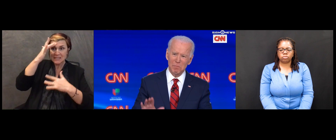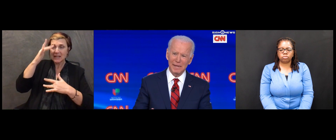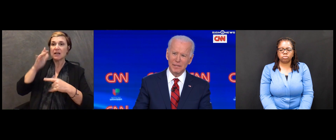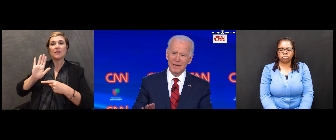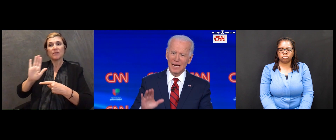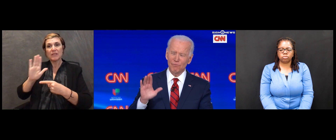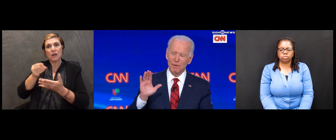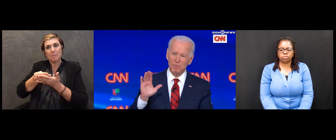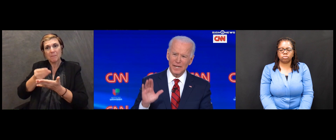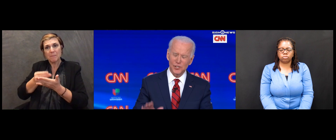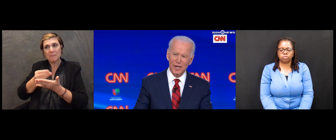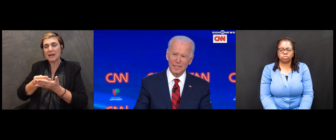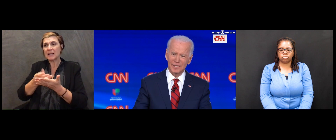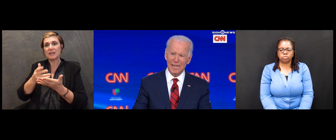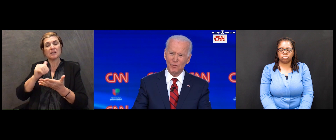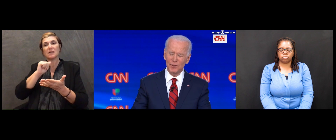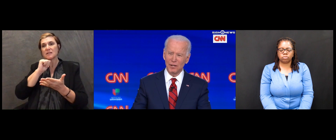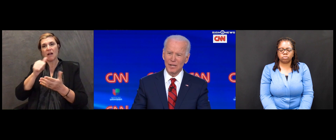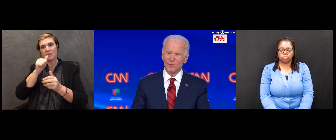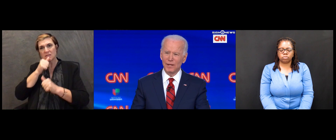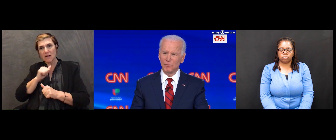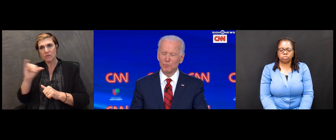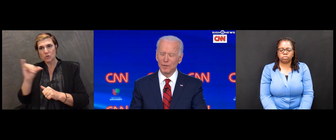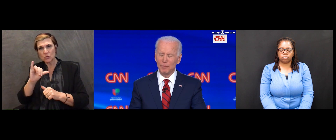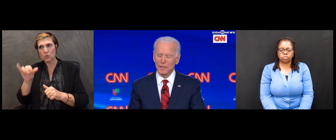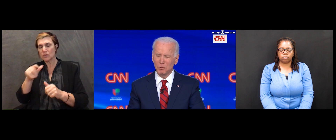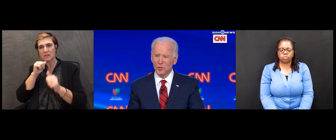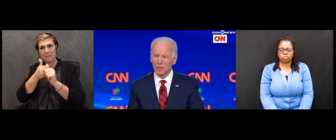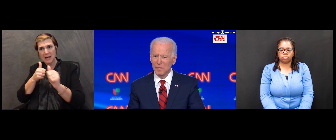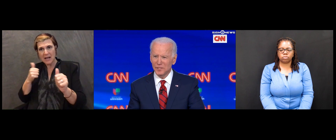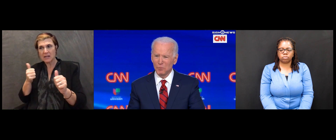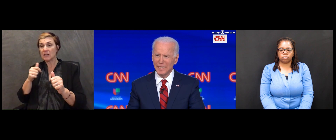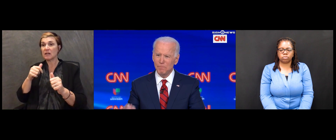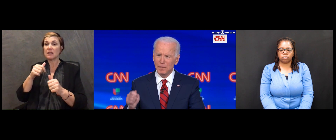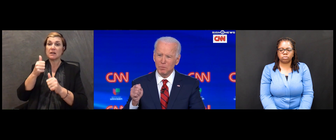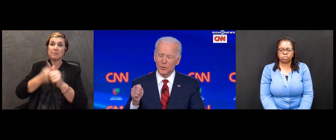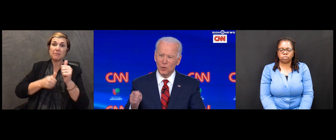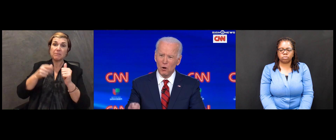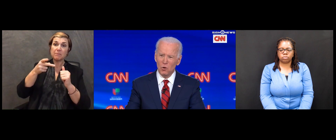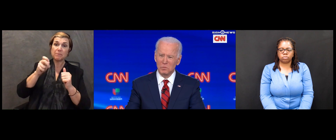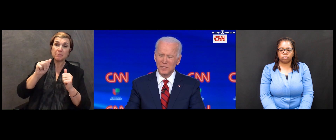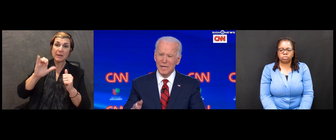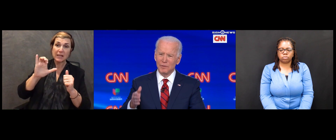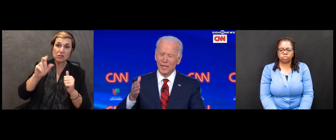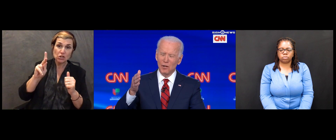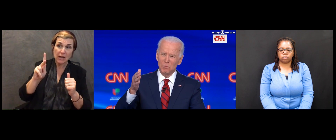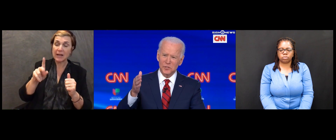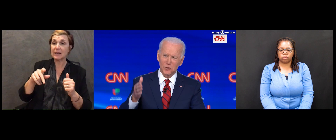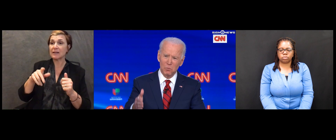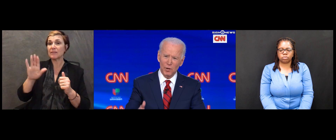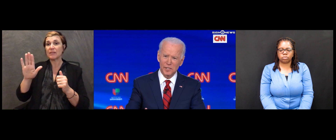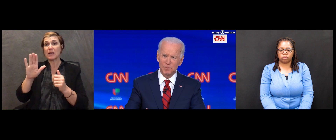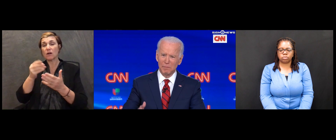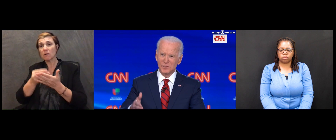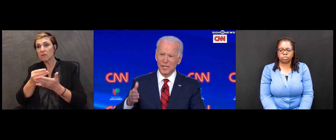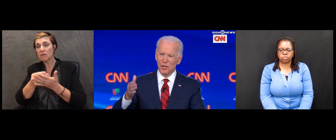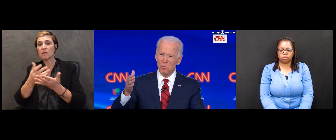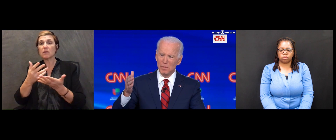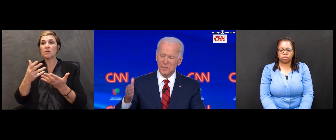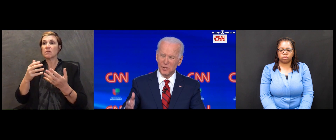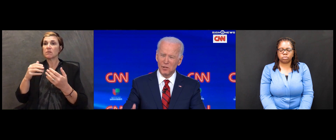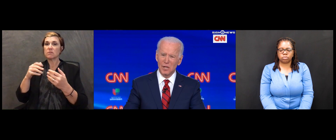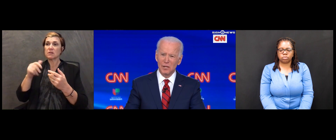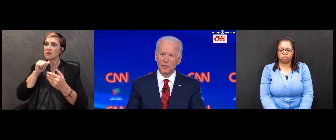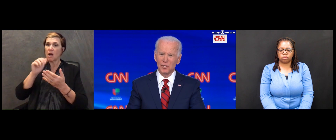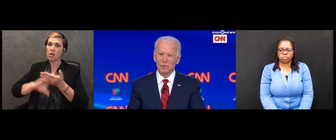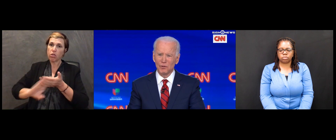is met, every paycheck that's out there that people are going to miss, that we keep people in their homes, they don't miss their mortgage payments, they don't